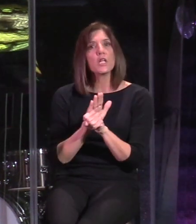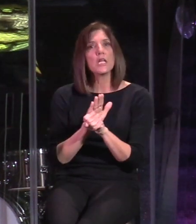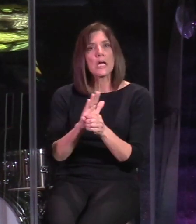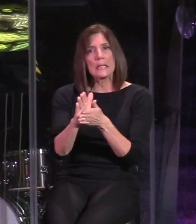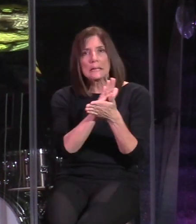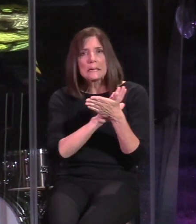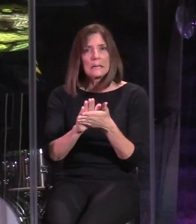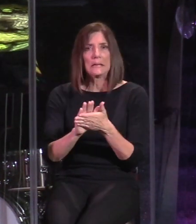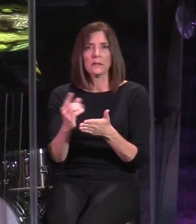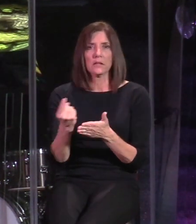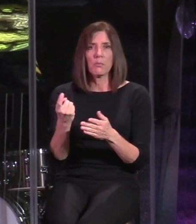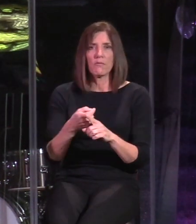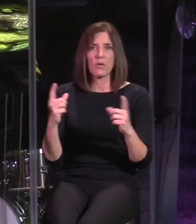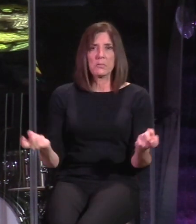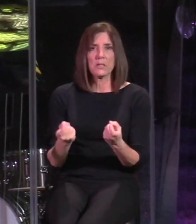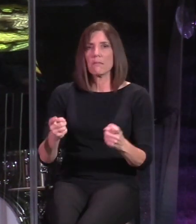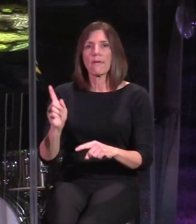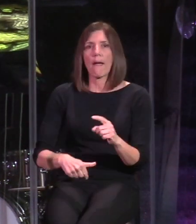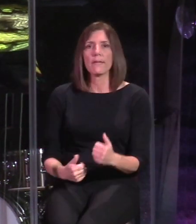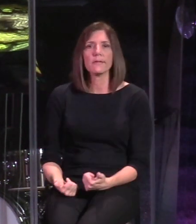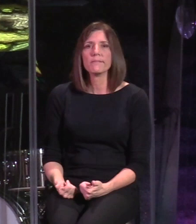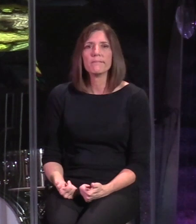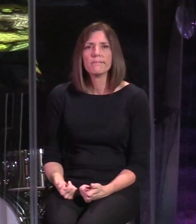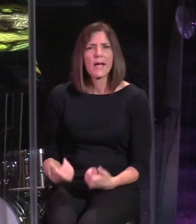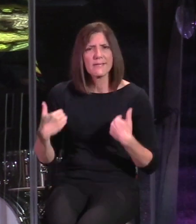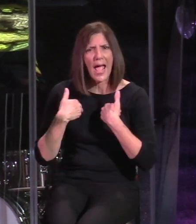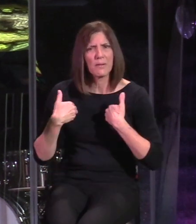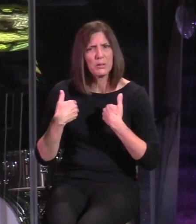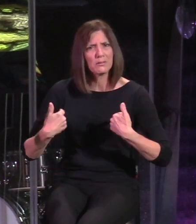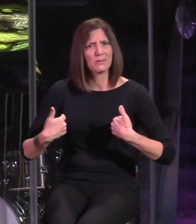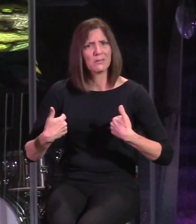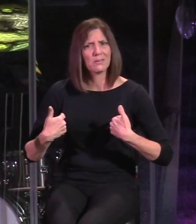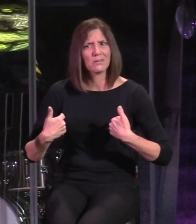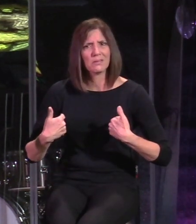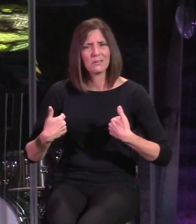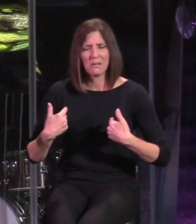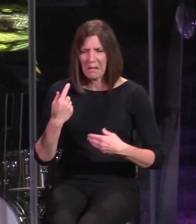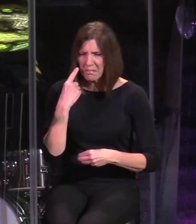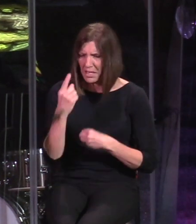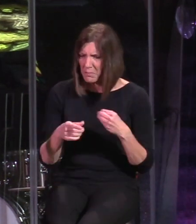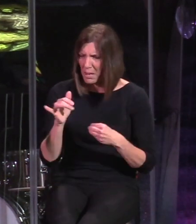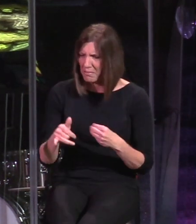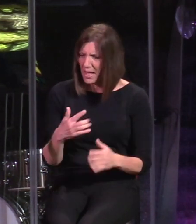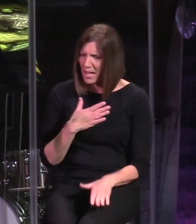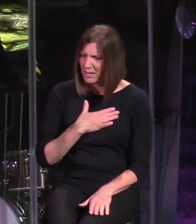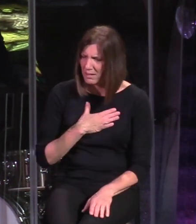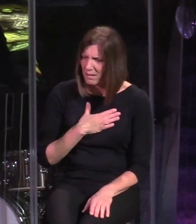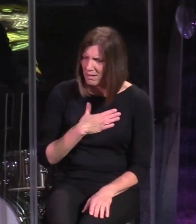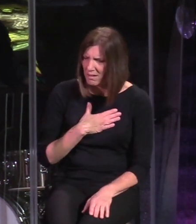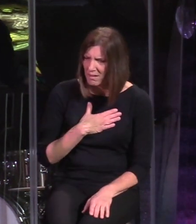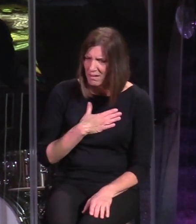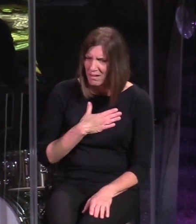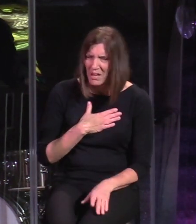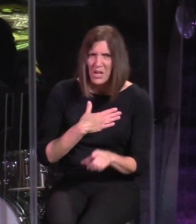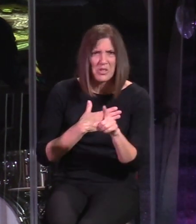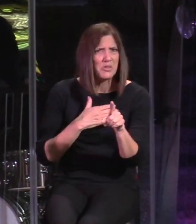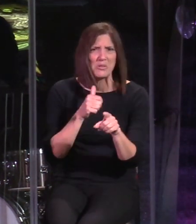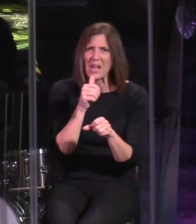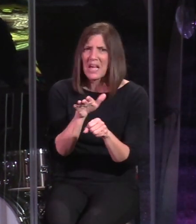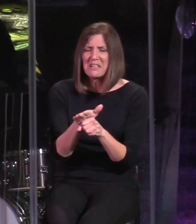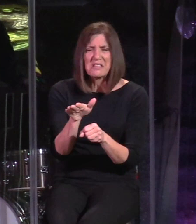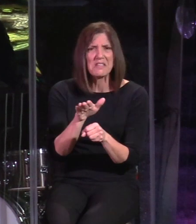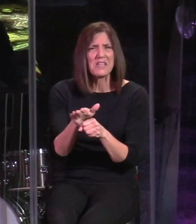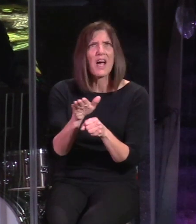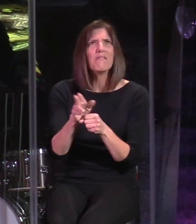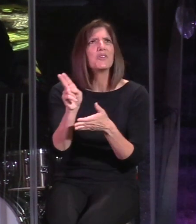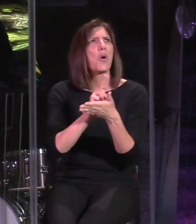purge a person of sin. Can you imagine that burden? Of knowing that you don't measure up to a